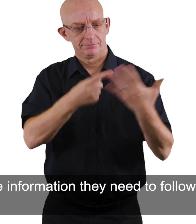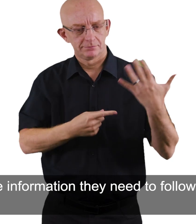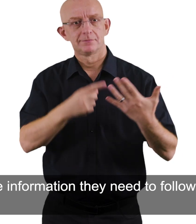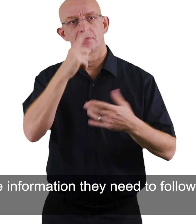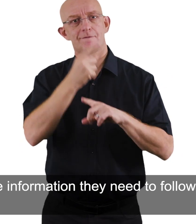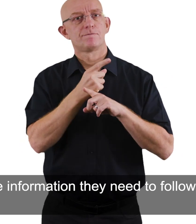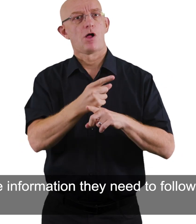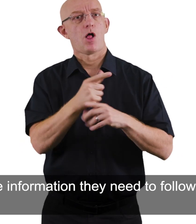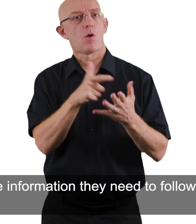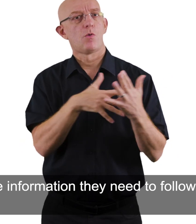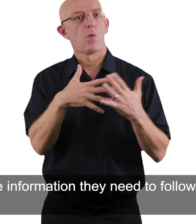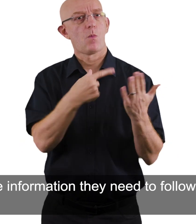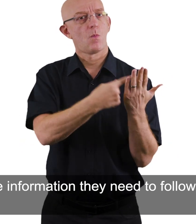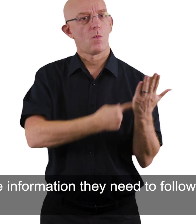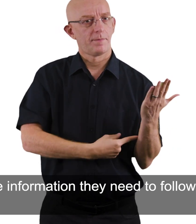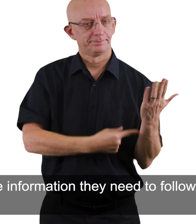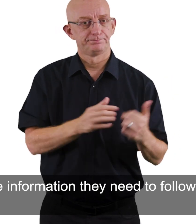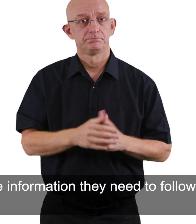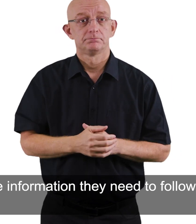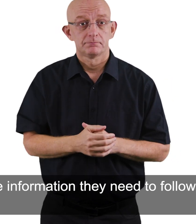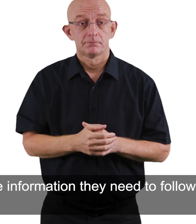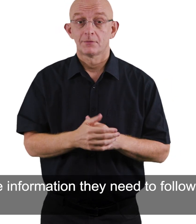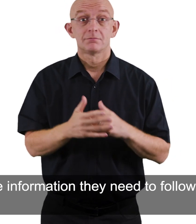the information they need to follow the law.